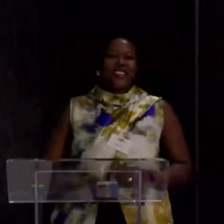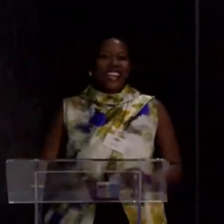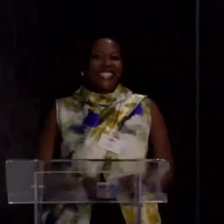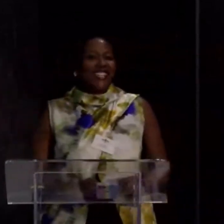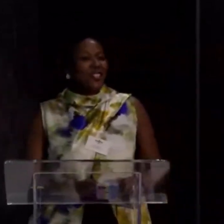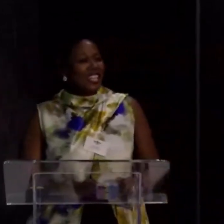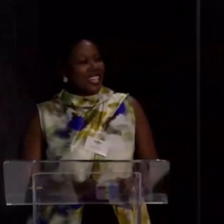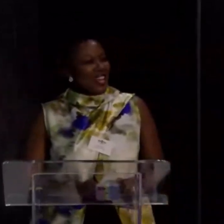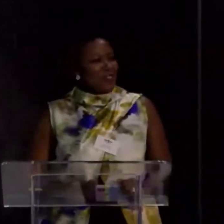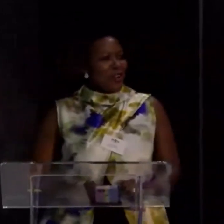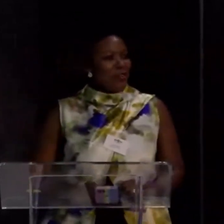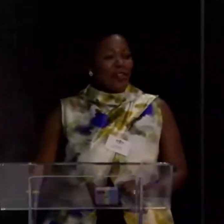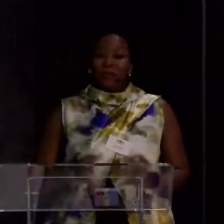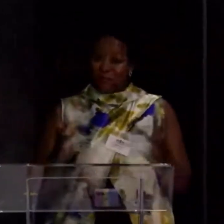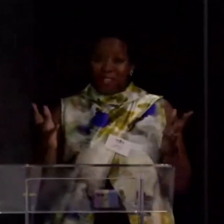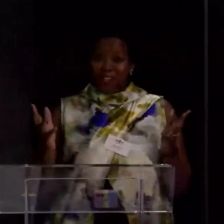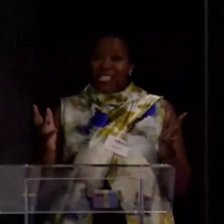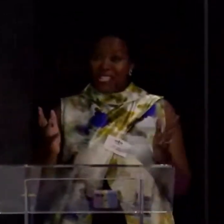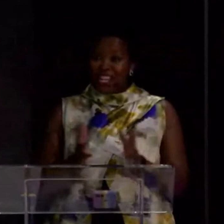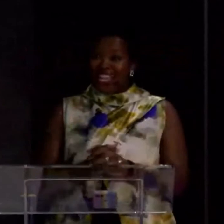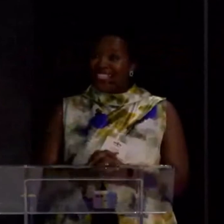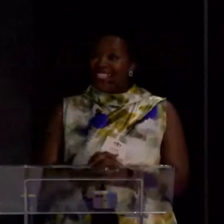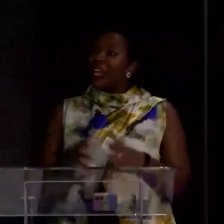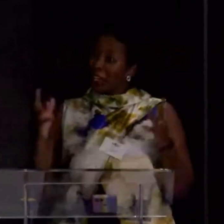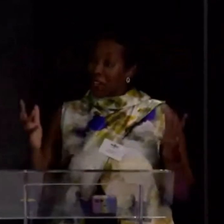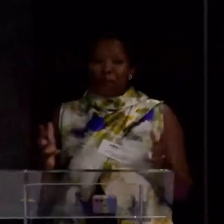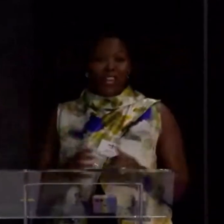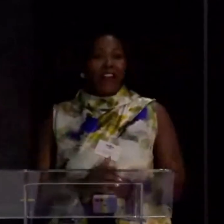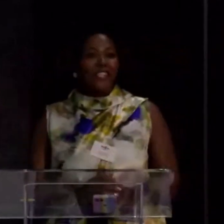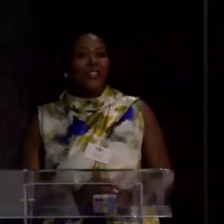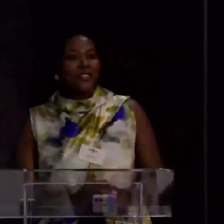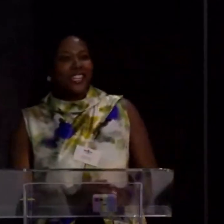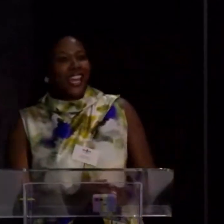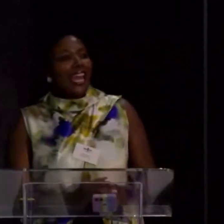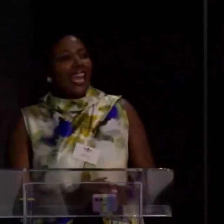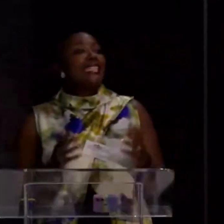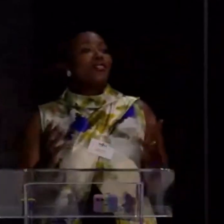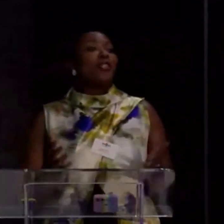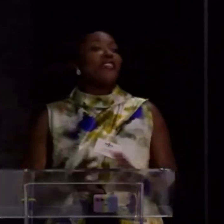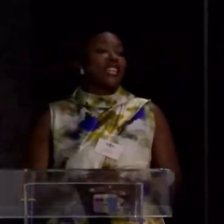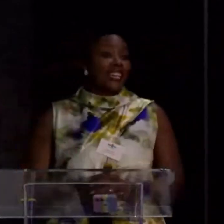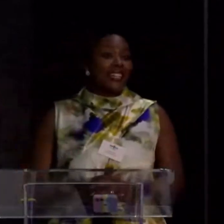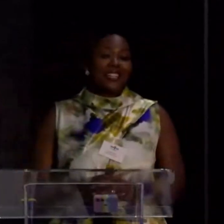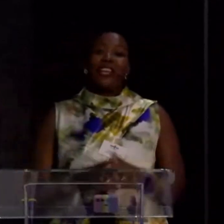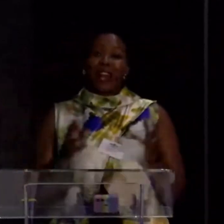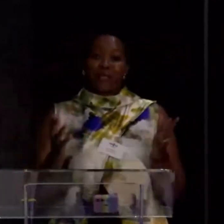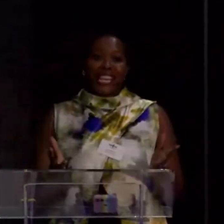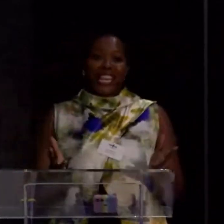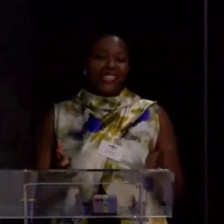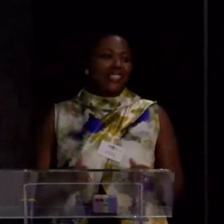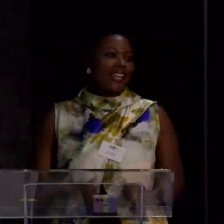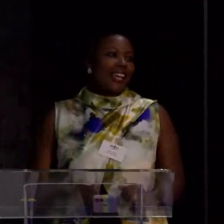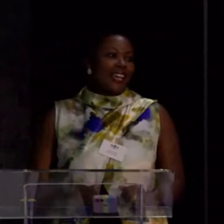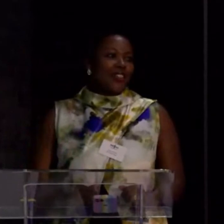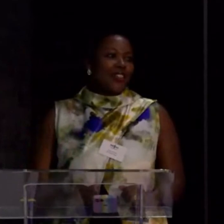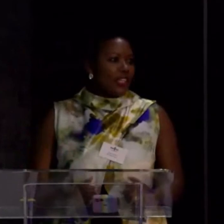Great rising to each and every one of you. Rise and shine, top of the afternoon, and indeed good evening. I'm saying